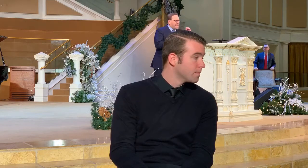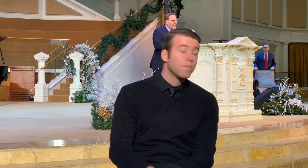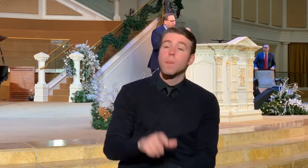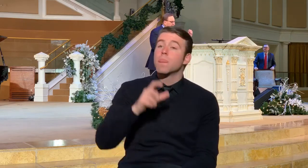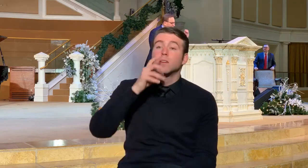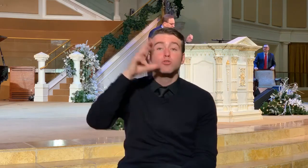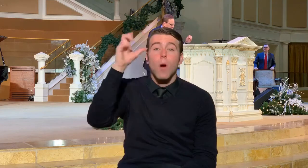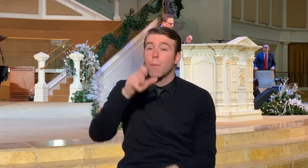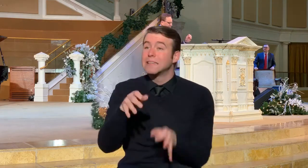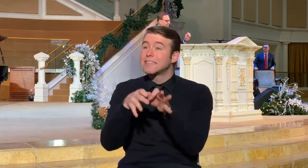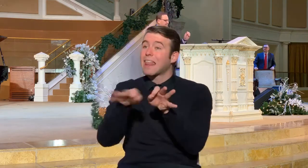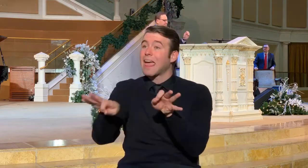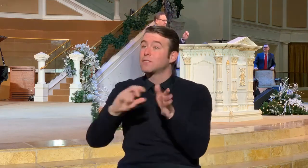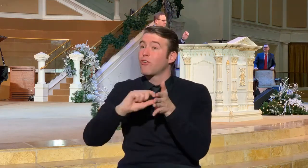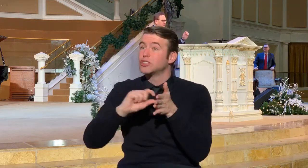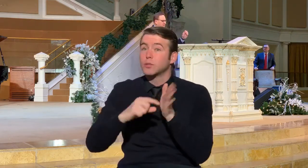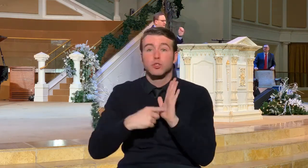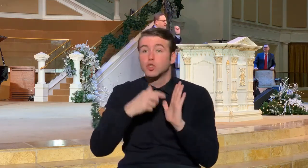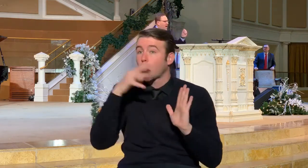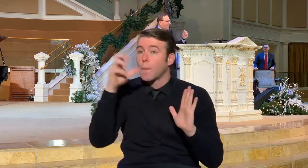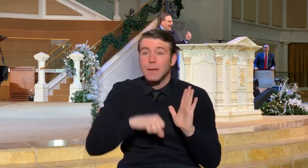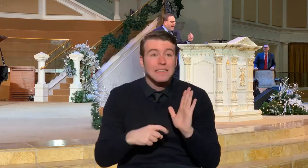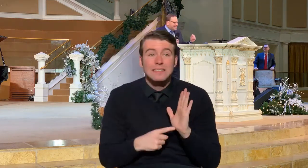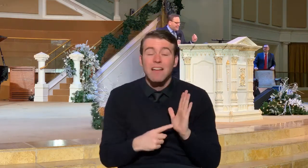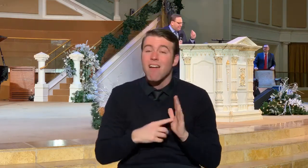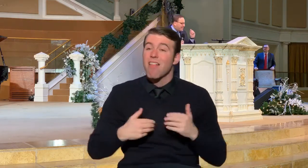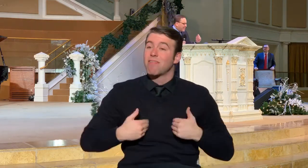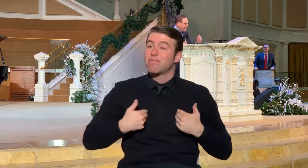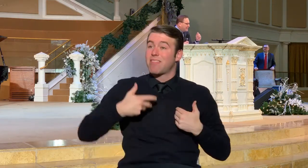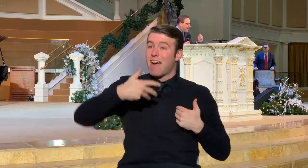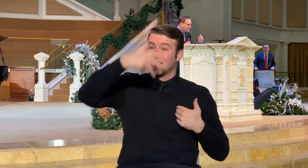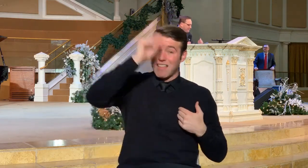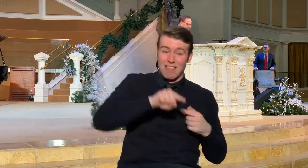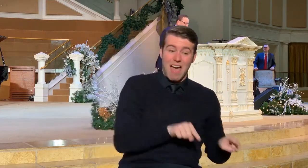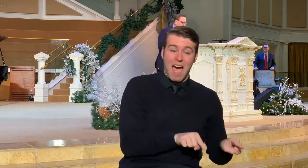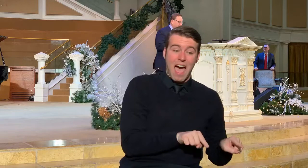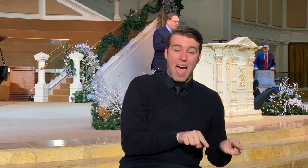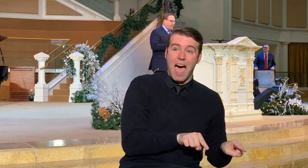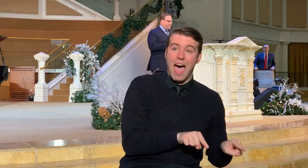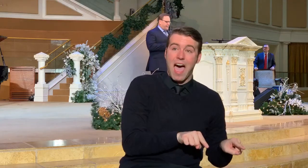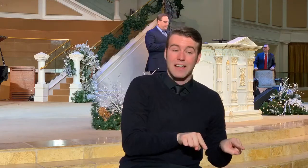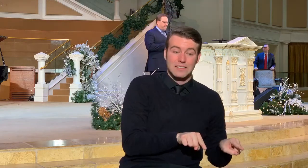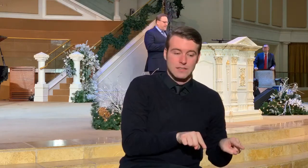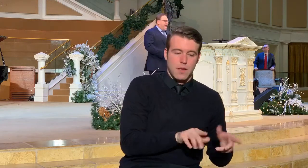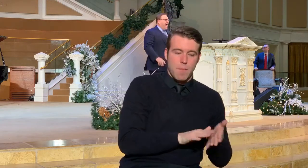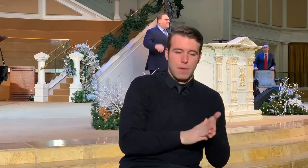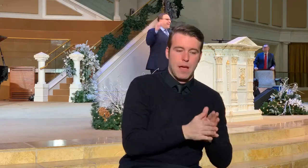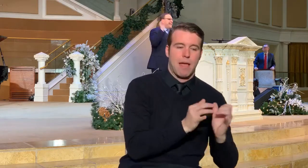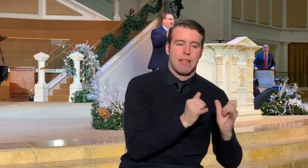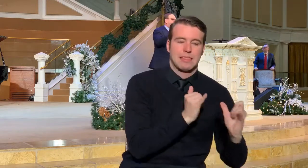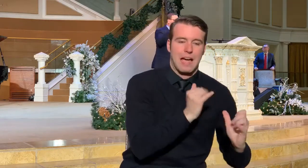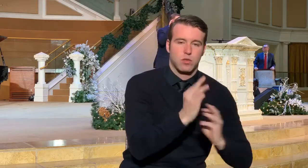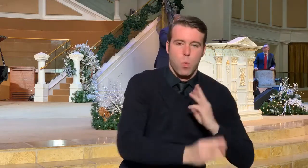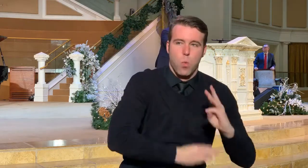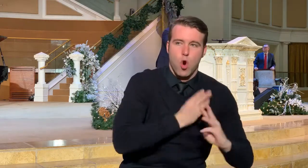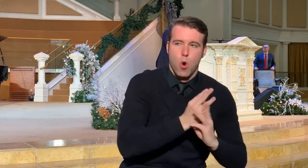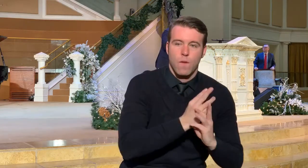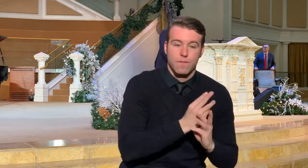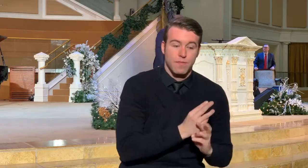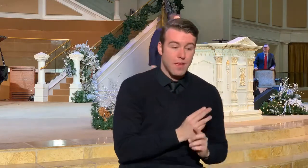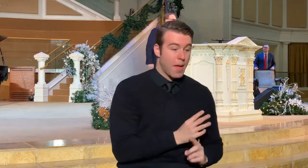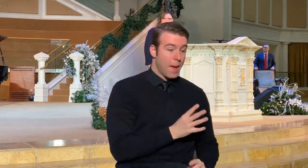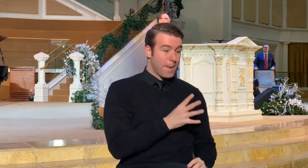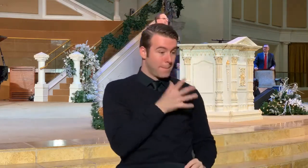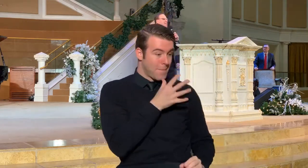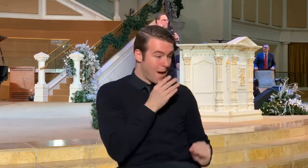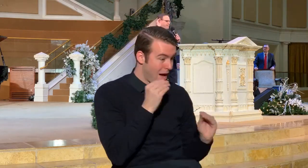Don't miss the language of the scripture. The young lions had become like the predators around them. And they let their mother